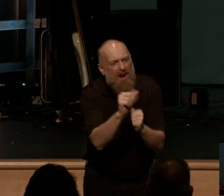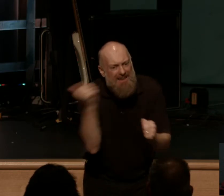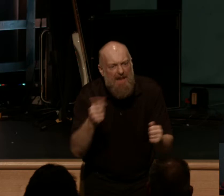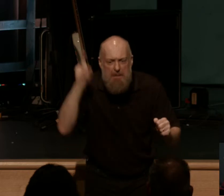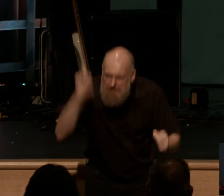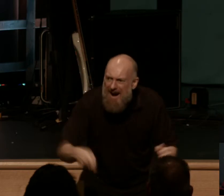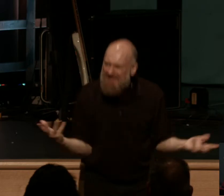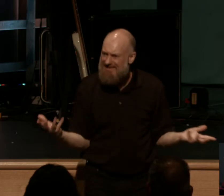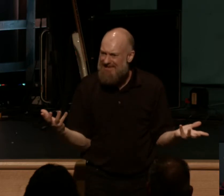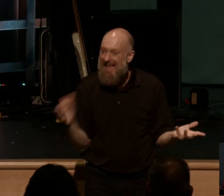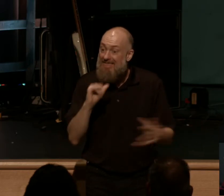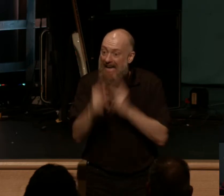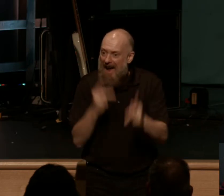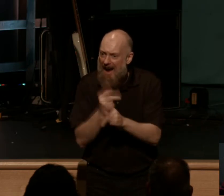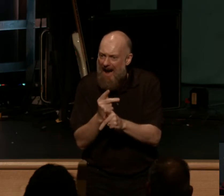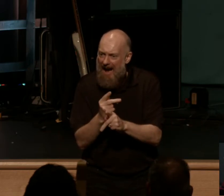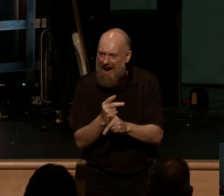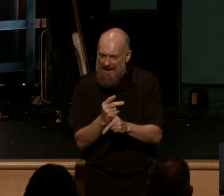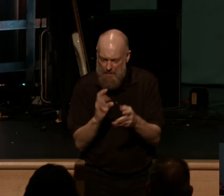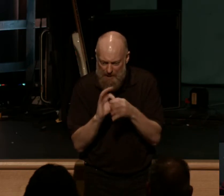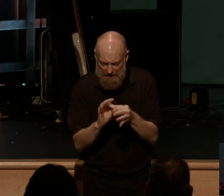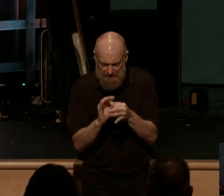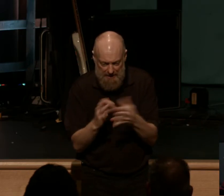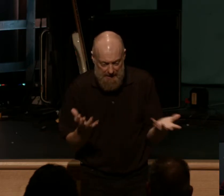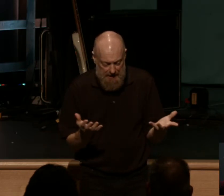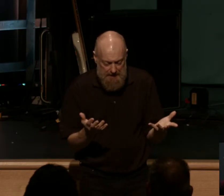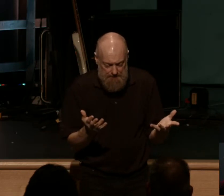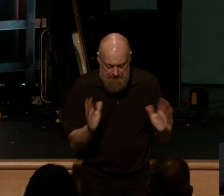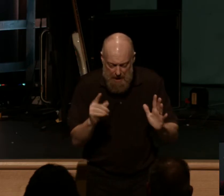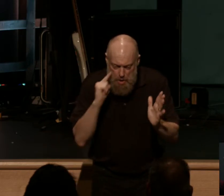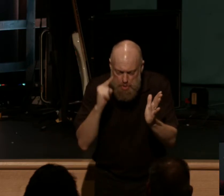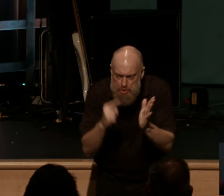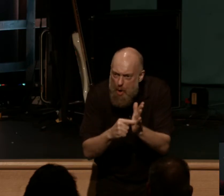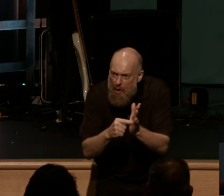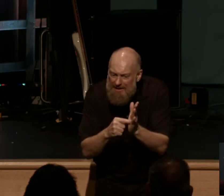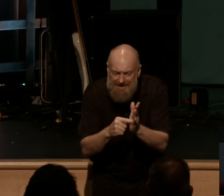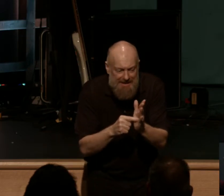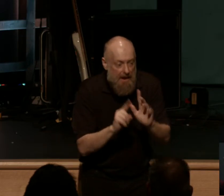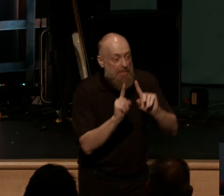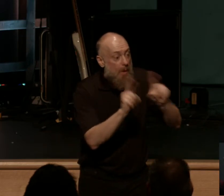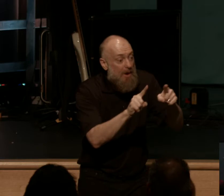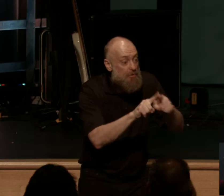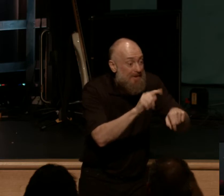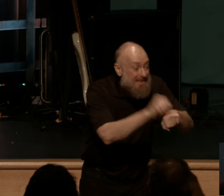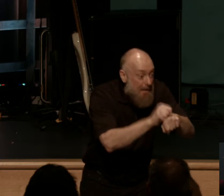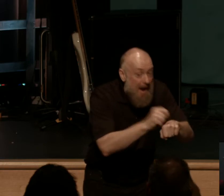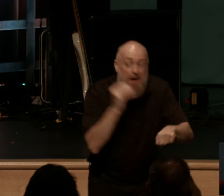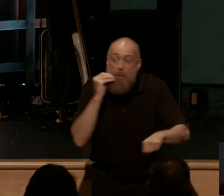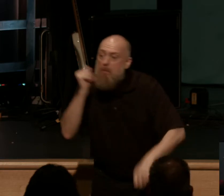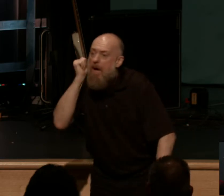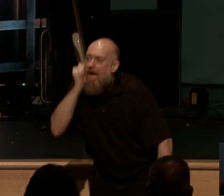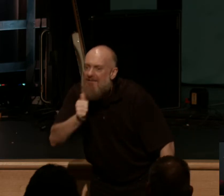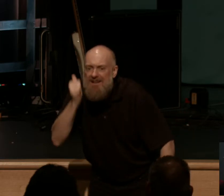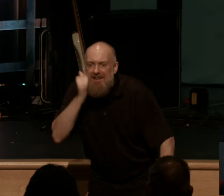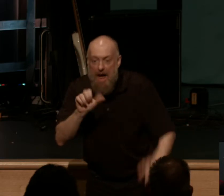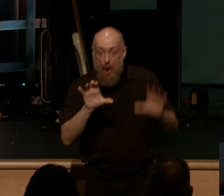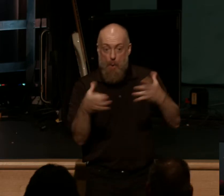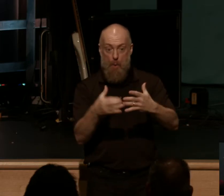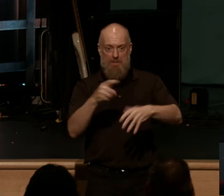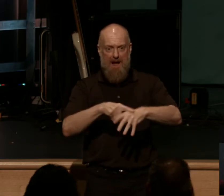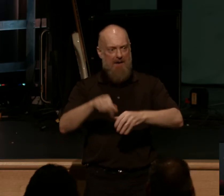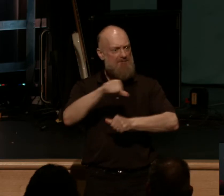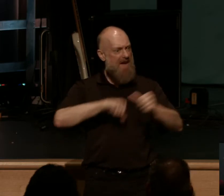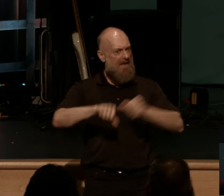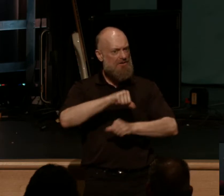another. That type of Christianity, again, you'll only go so far. Notice in the text, in the temple and in their homes. Group time fellowship,